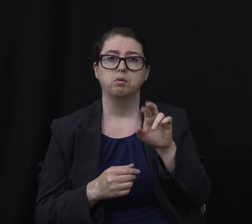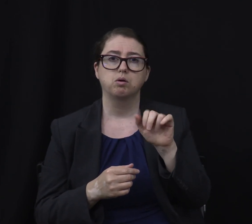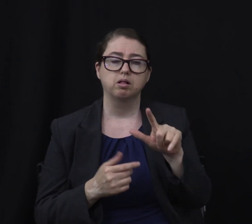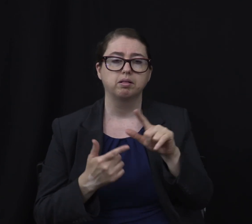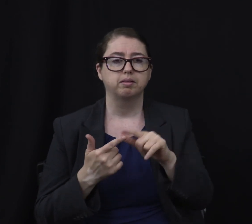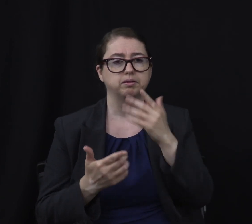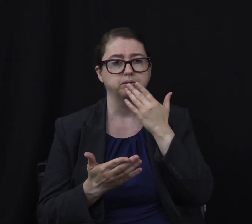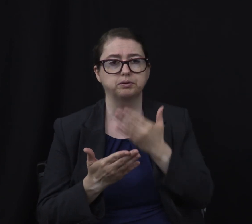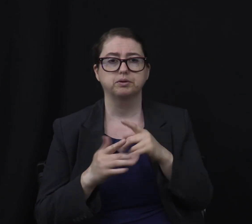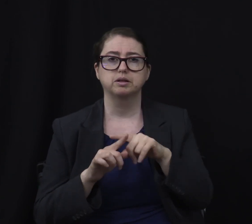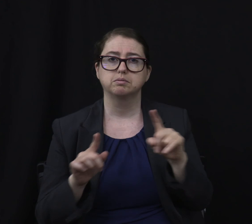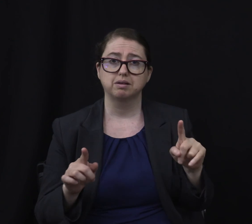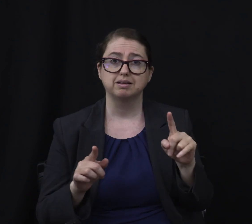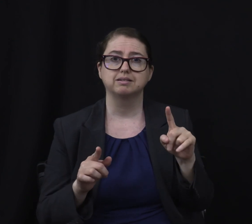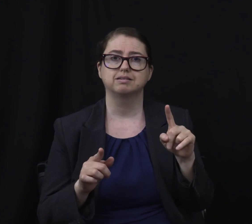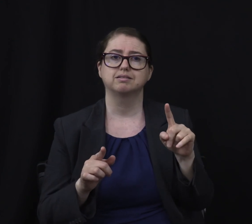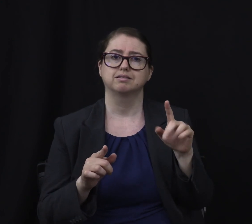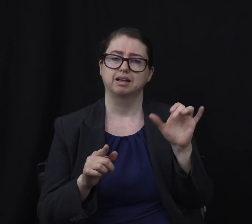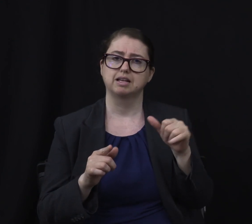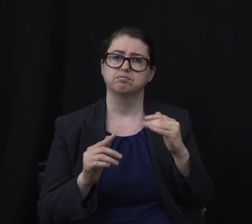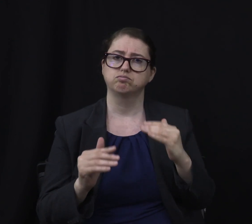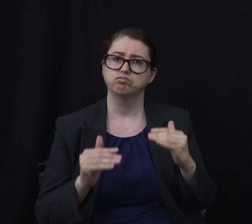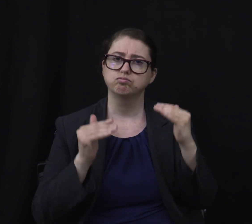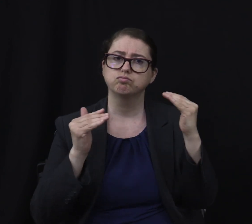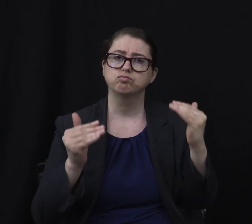divine substance.